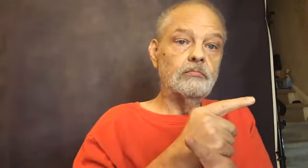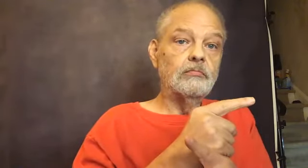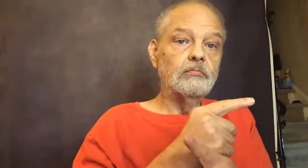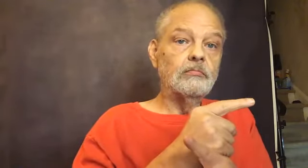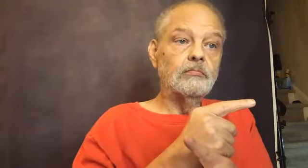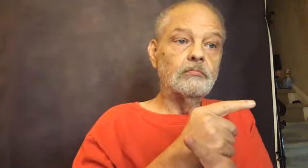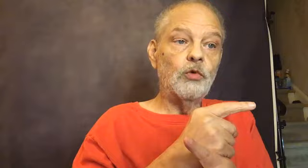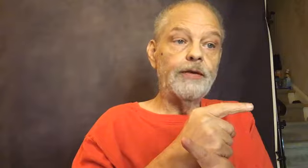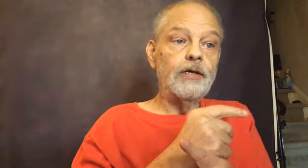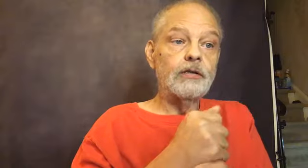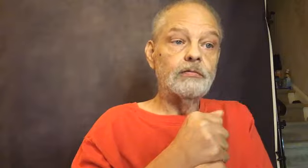what do you think?